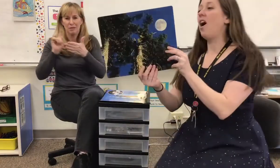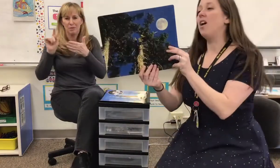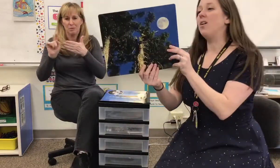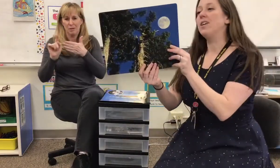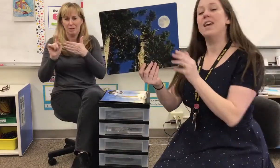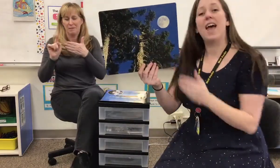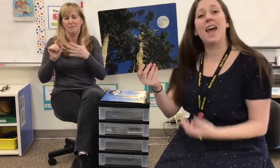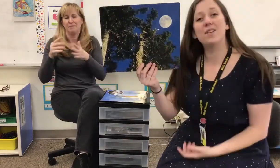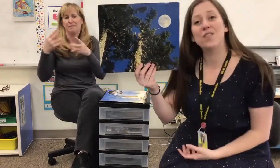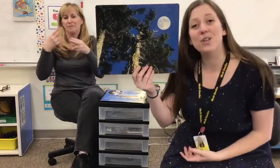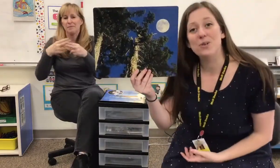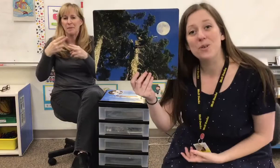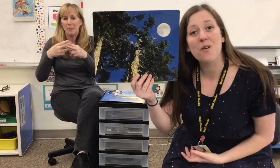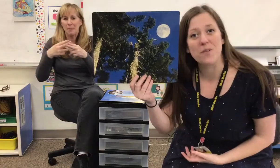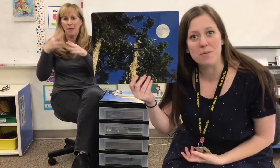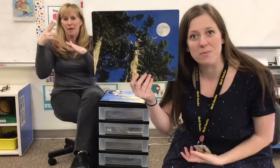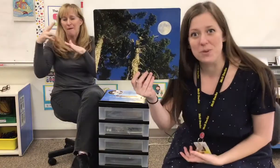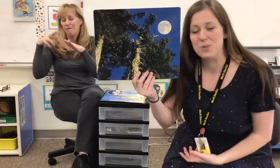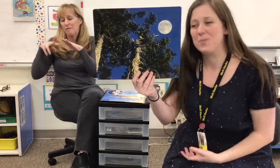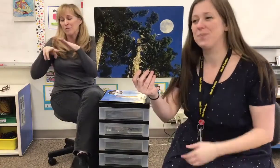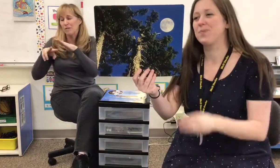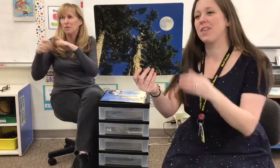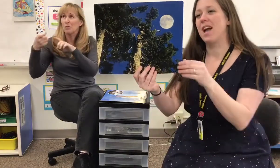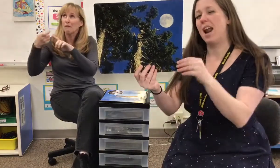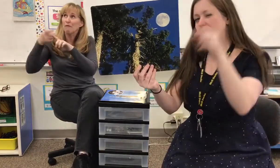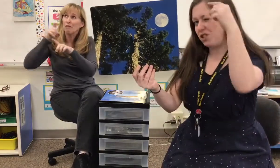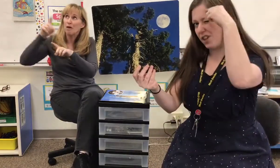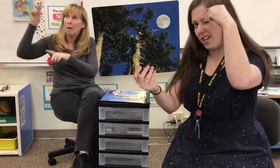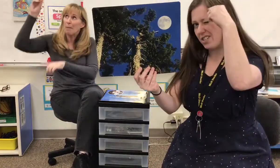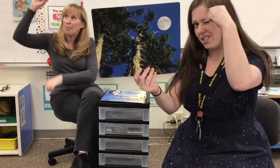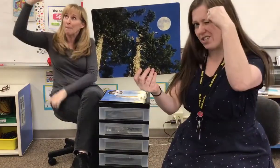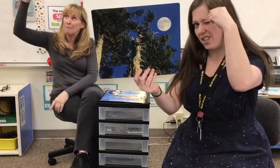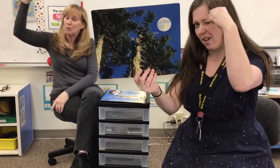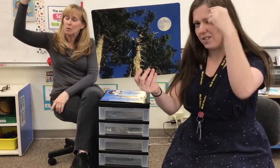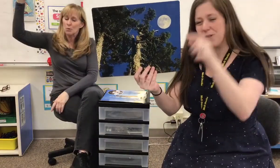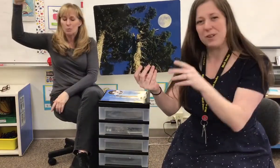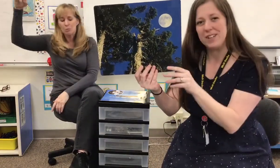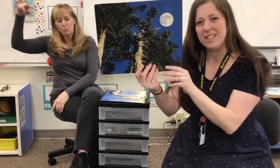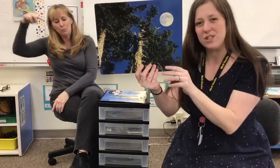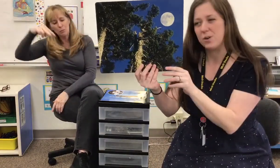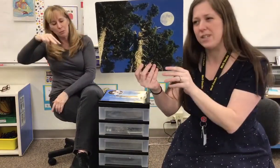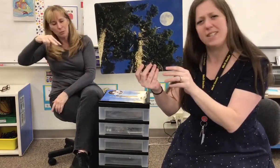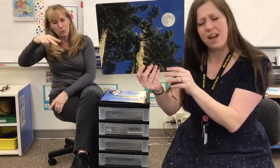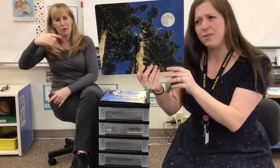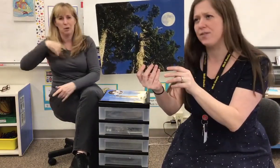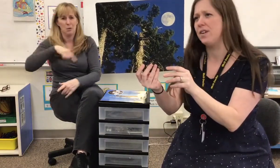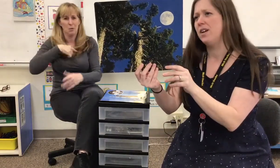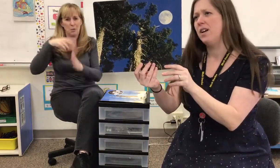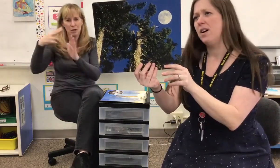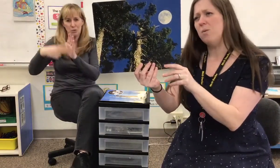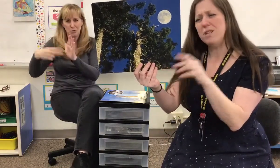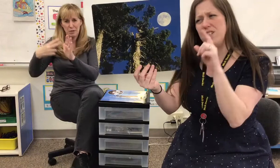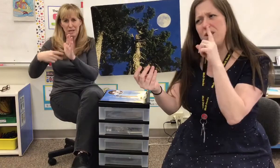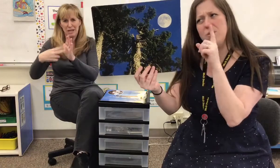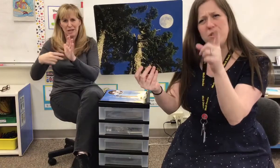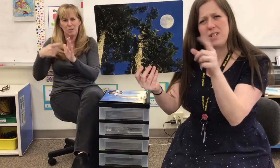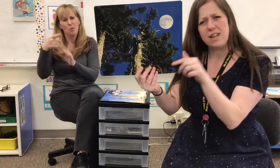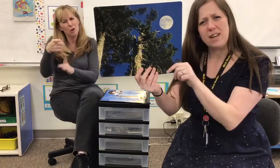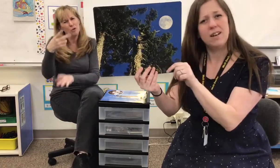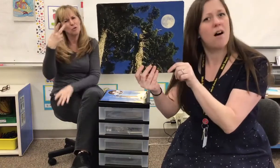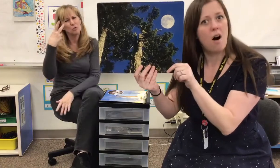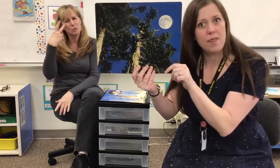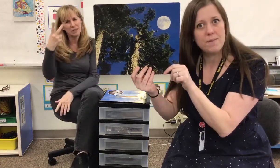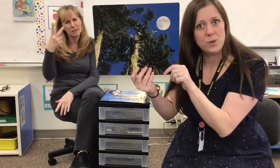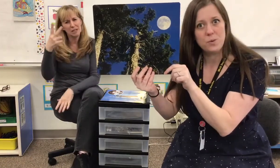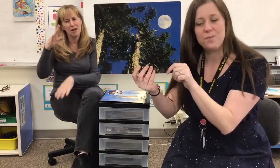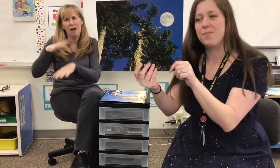is called A View from the Moon. And I want you to think to yourself as we read this story, self, what do you